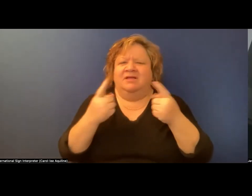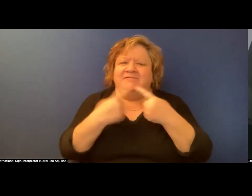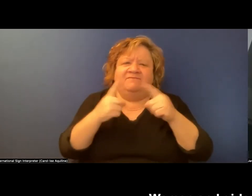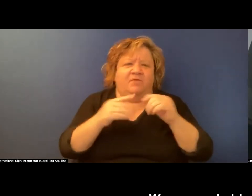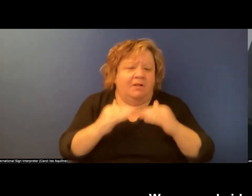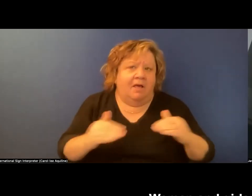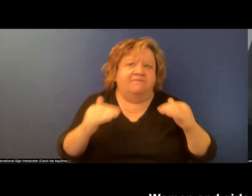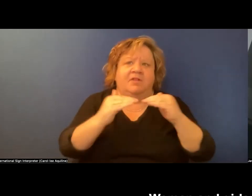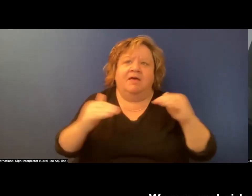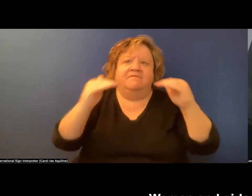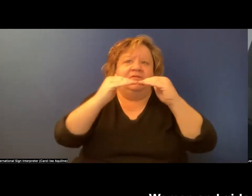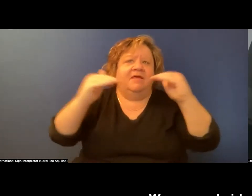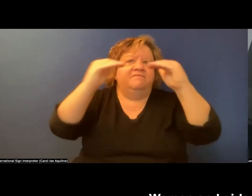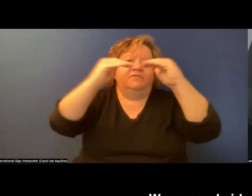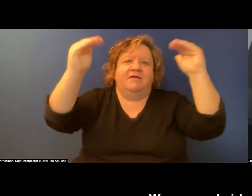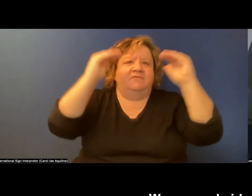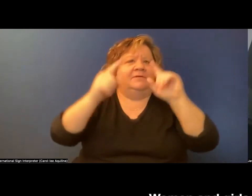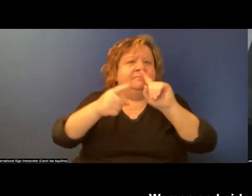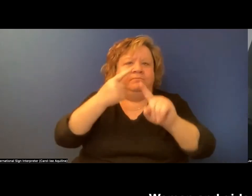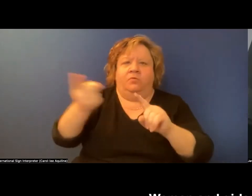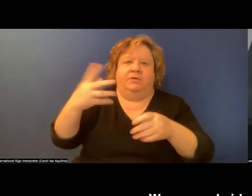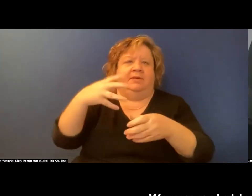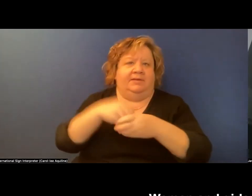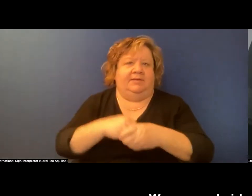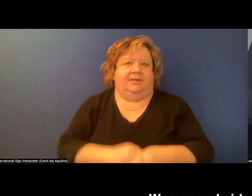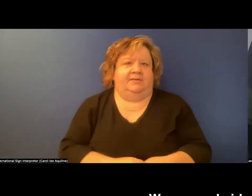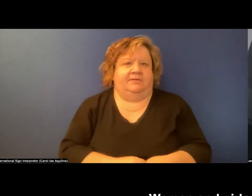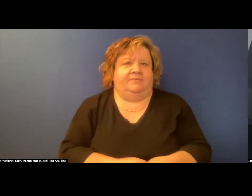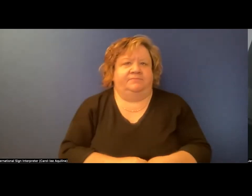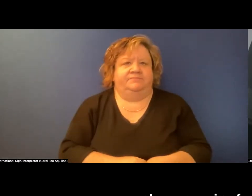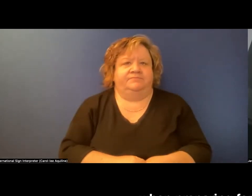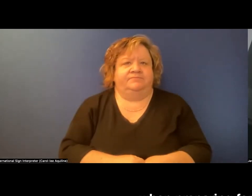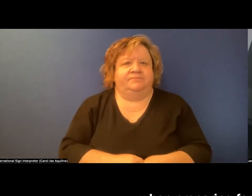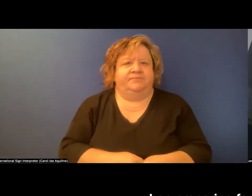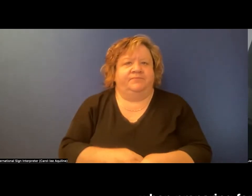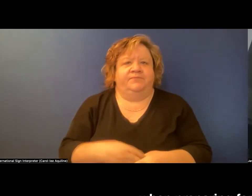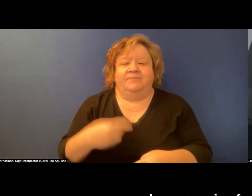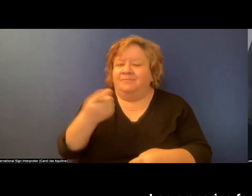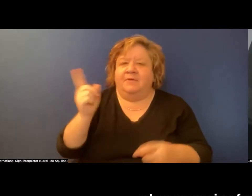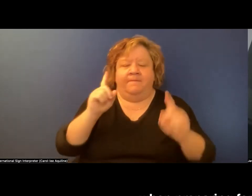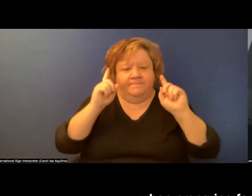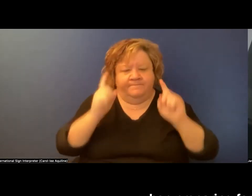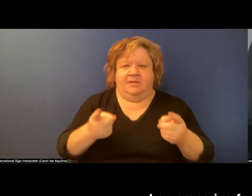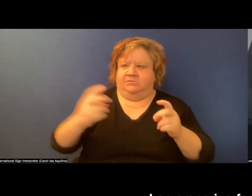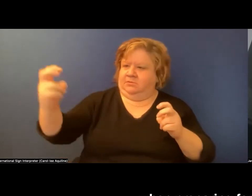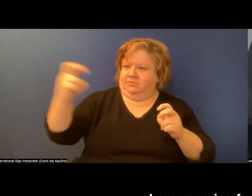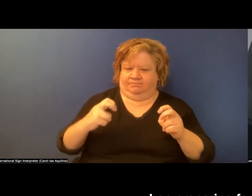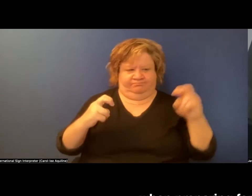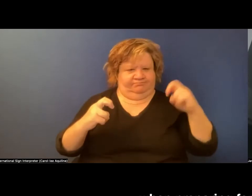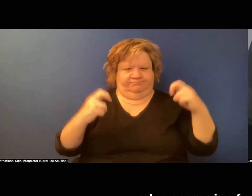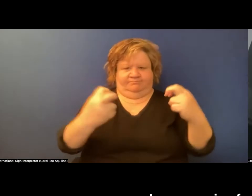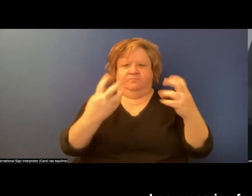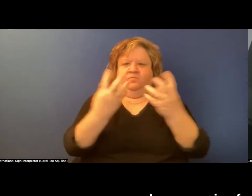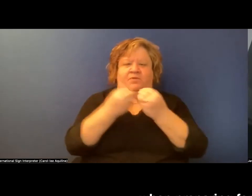change. Women and girls with disabilities must have a seat at the table when preparing for natural disasters and